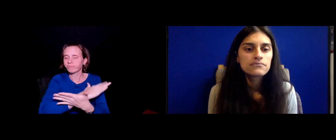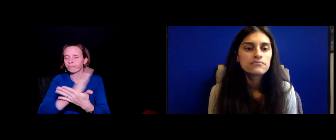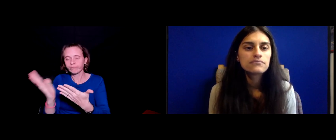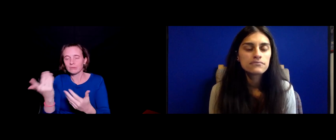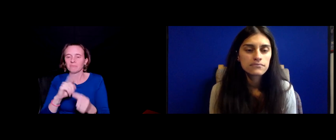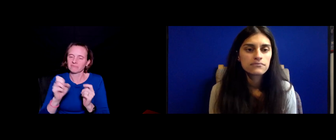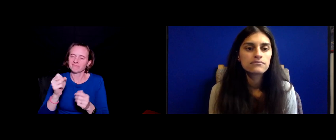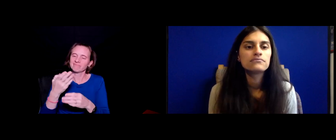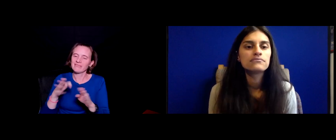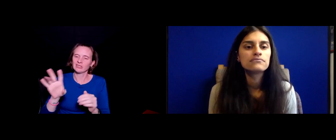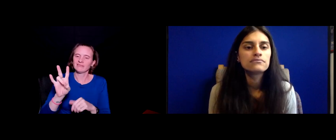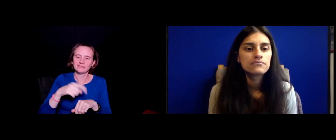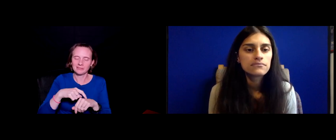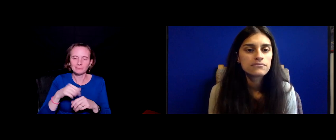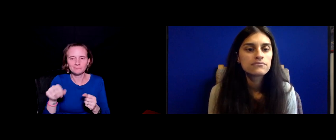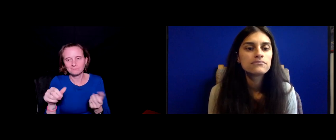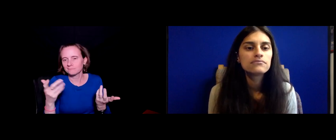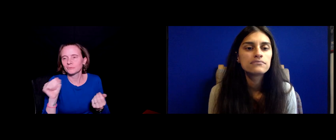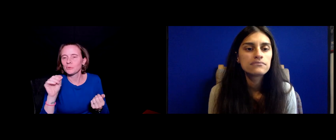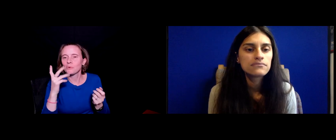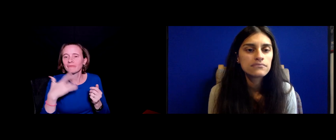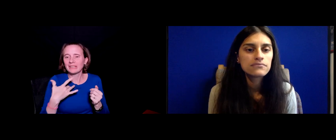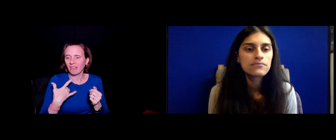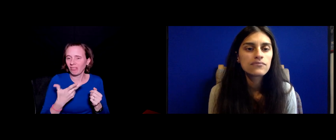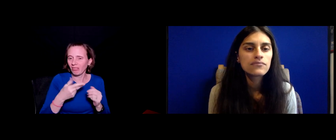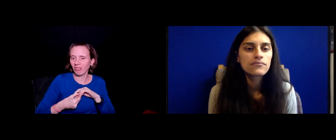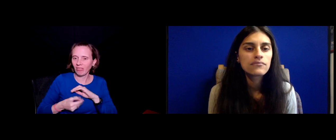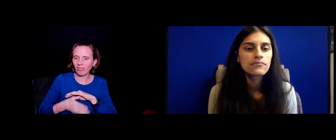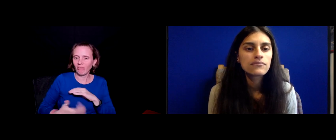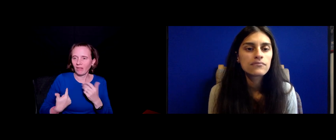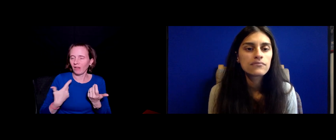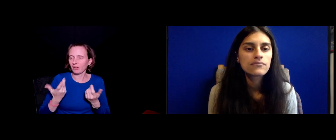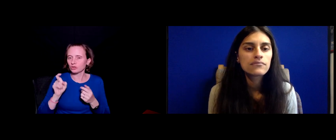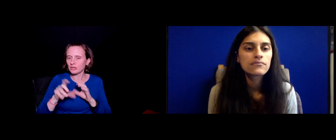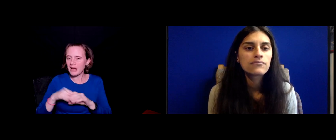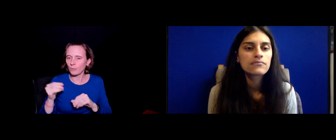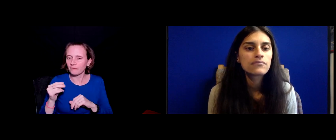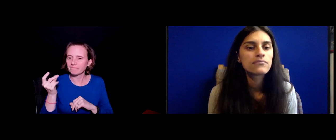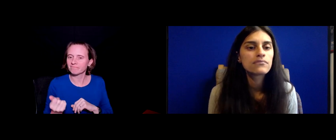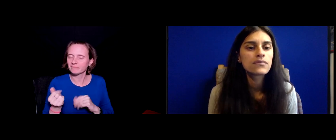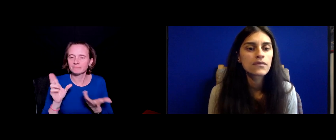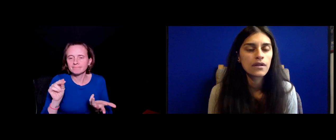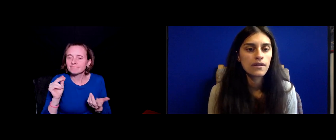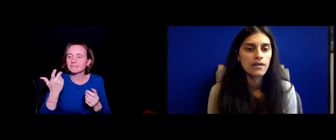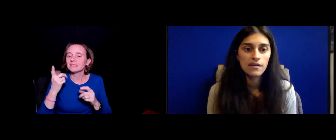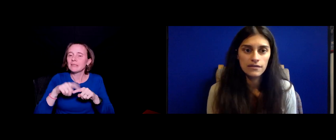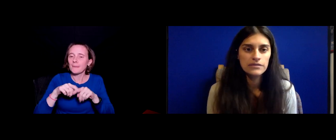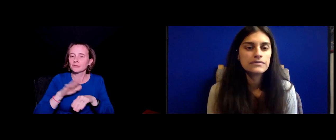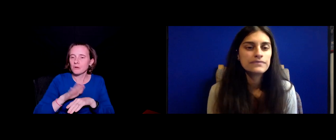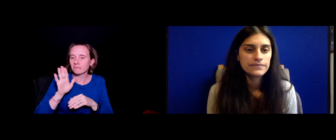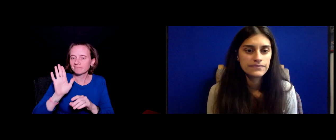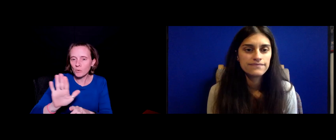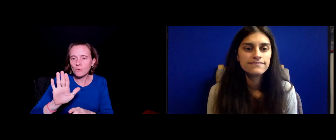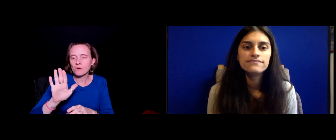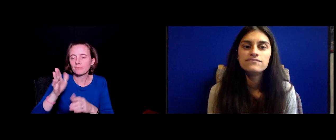assault, physical, emotional abuse, it takes at least 7 attempts for someone to be out of that relationship. It